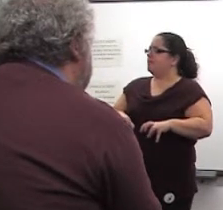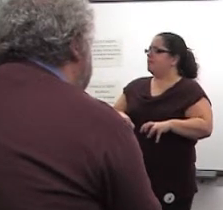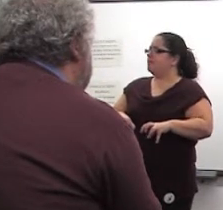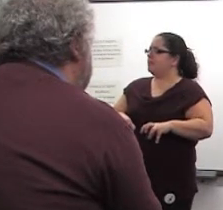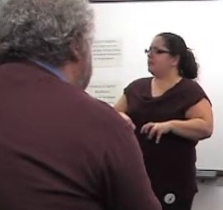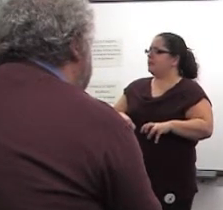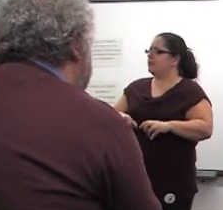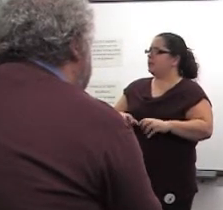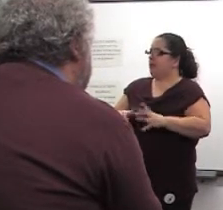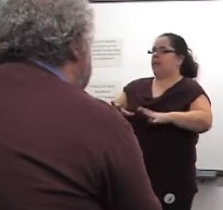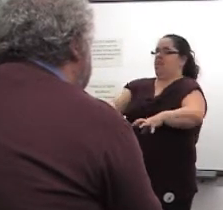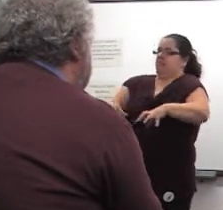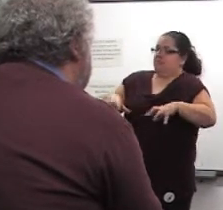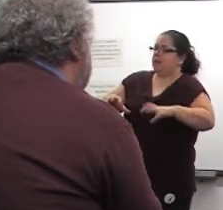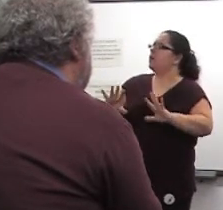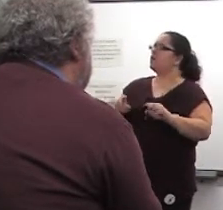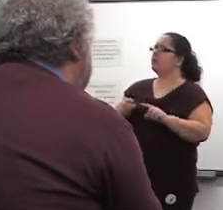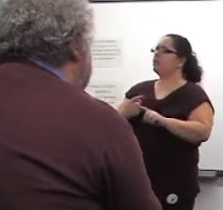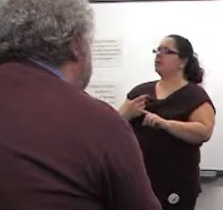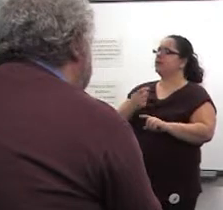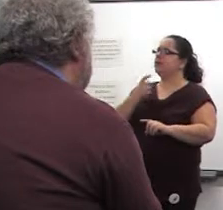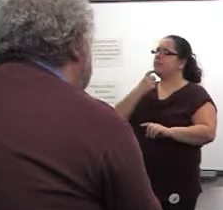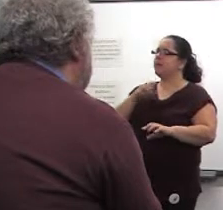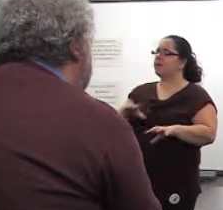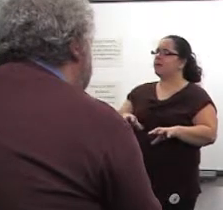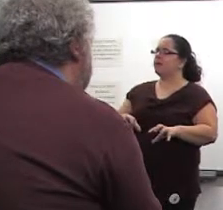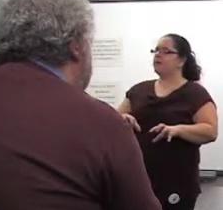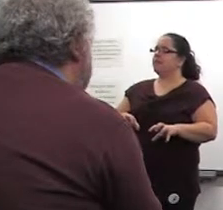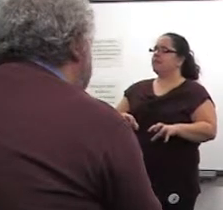not great, but it was enough.